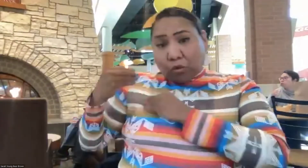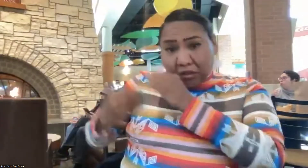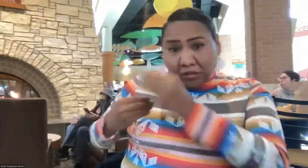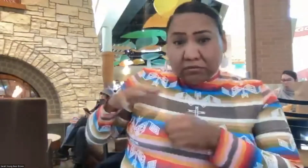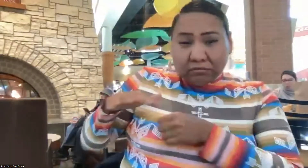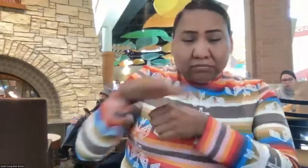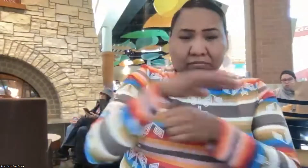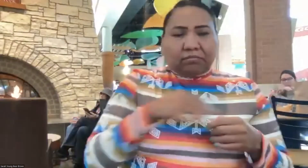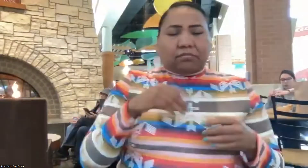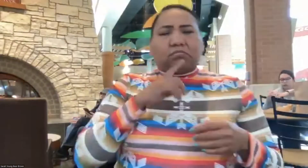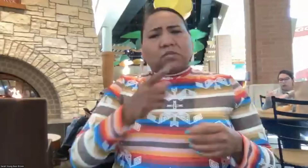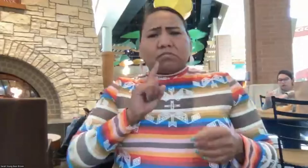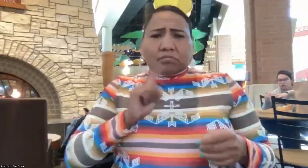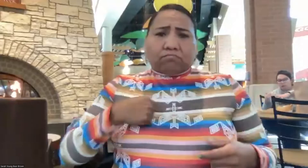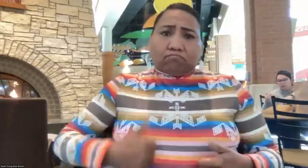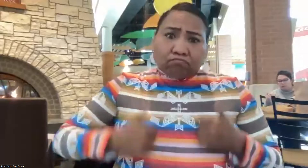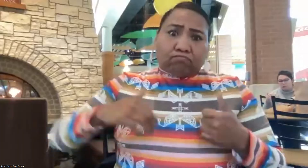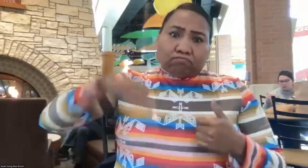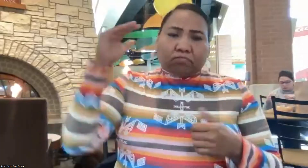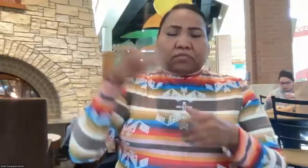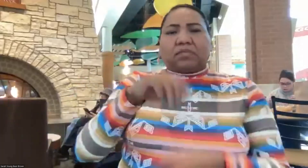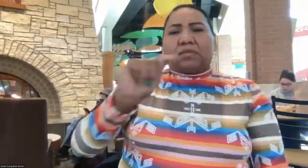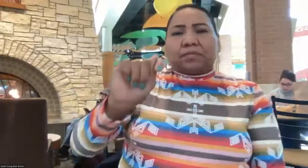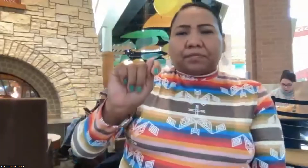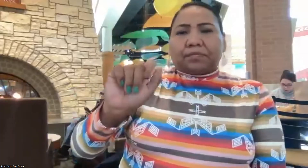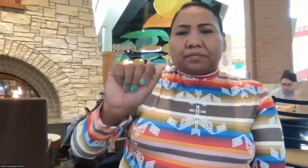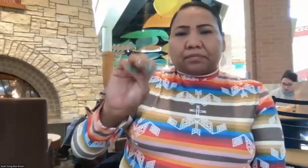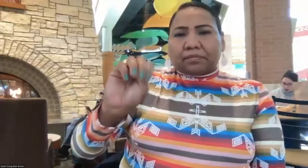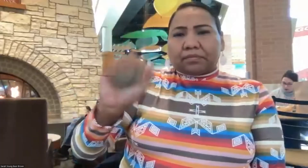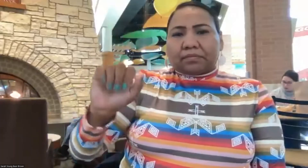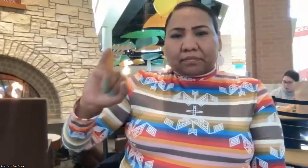that was where I grew, and that is where all of my experiences have been.